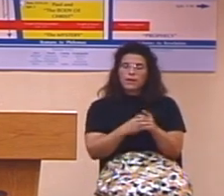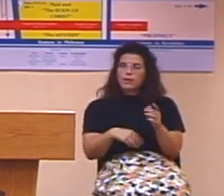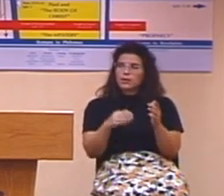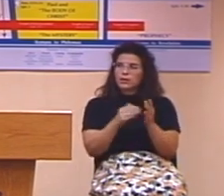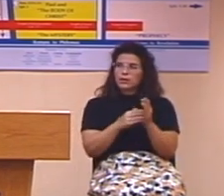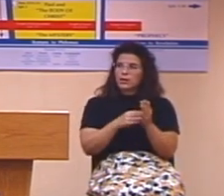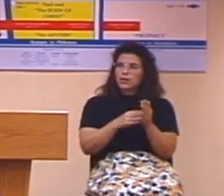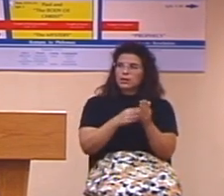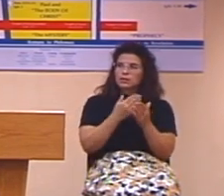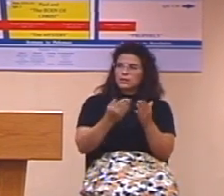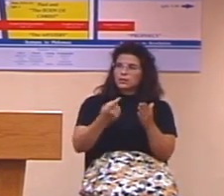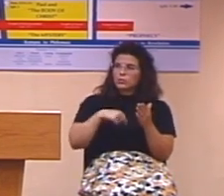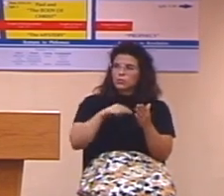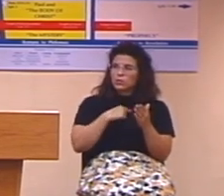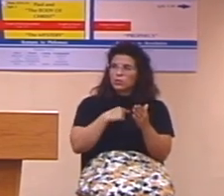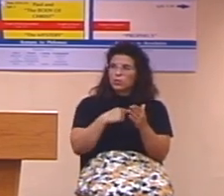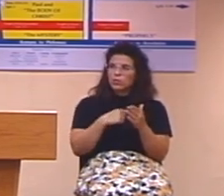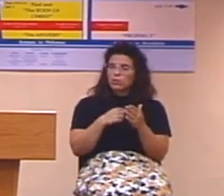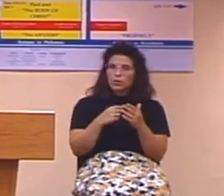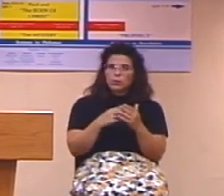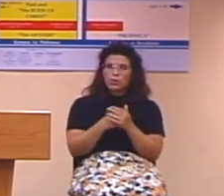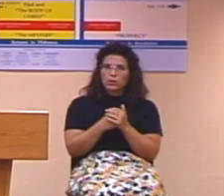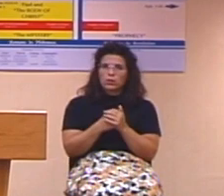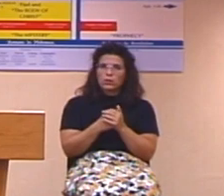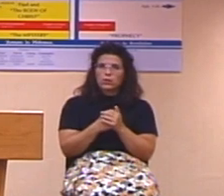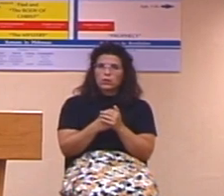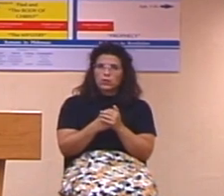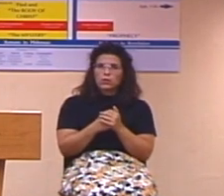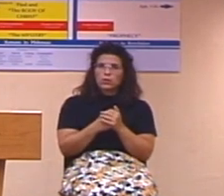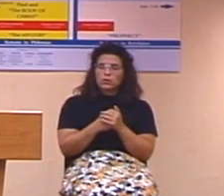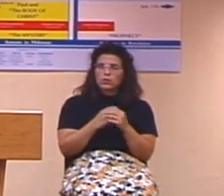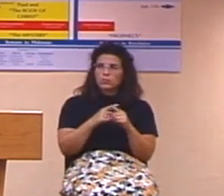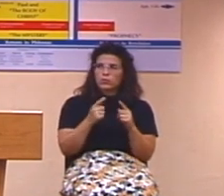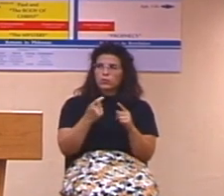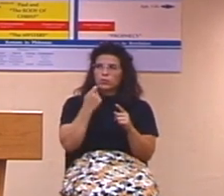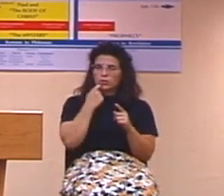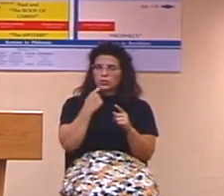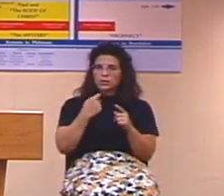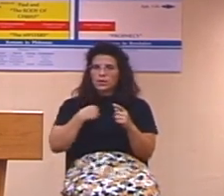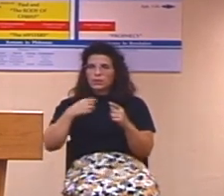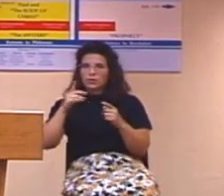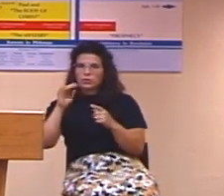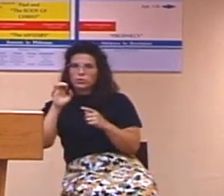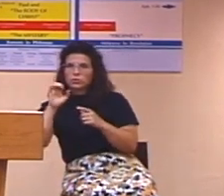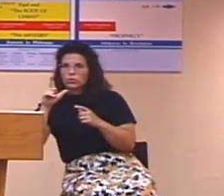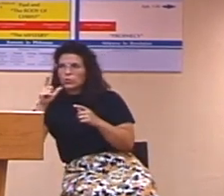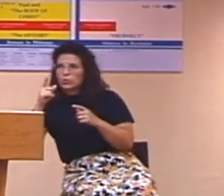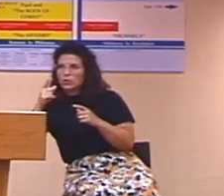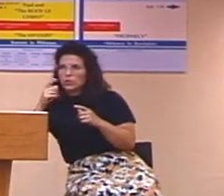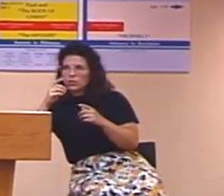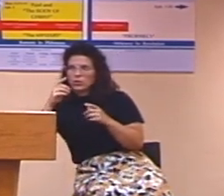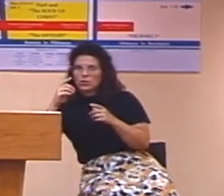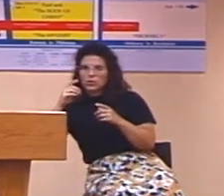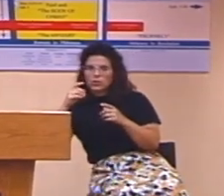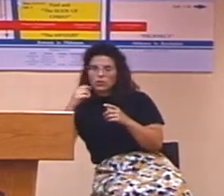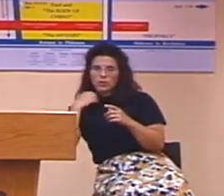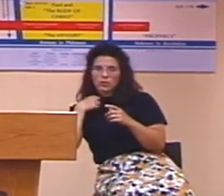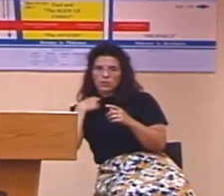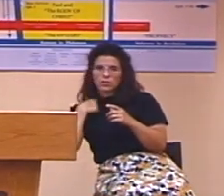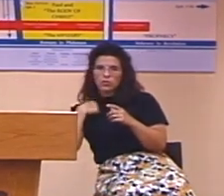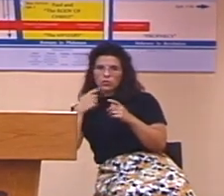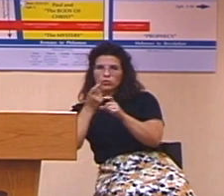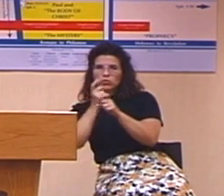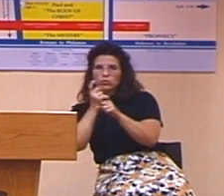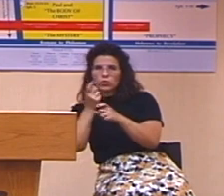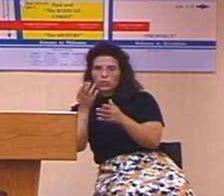it's stuff we know. It's sound doctrine learned, isn't it? But we just get this little dude here between the ears. There's a